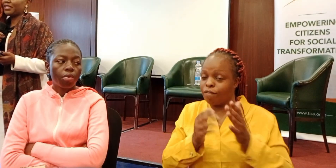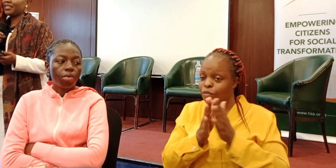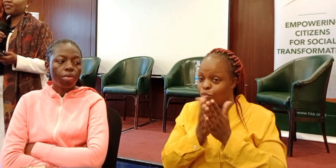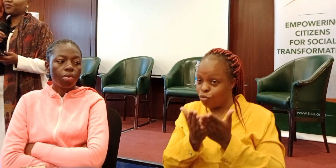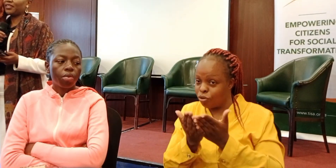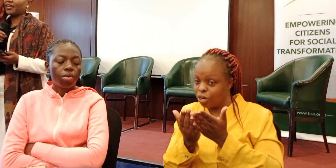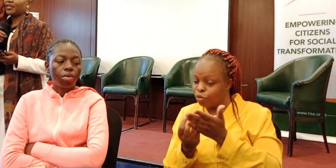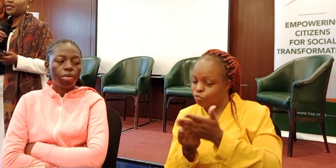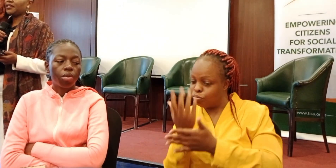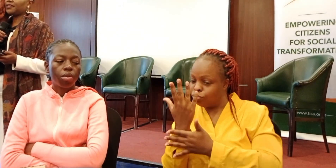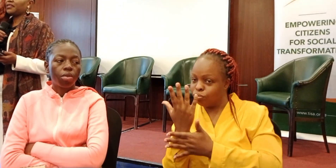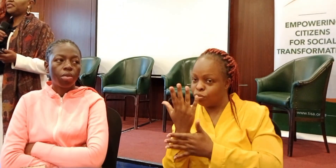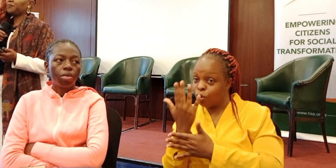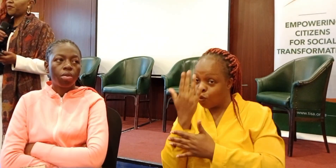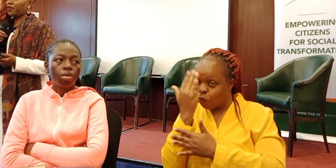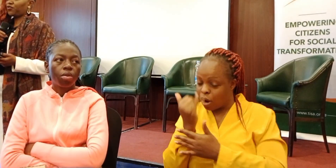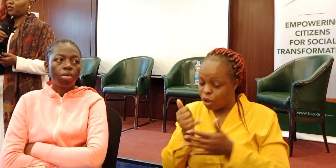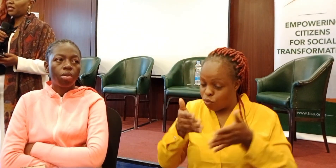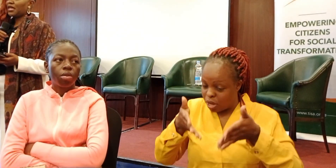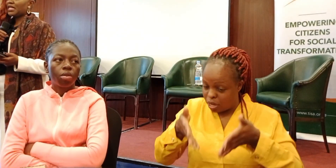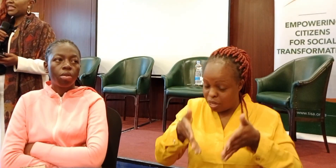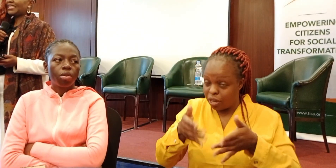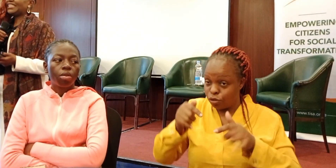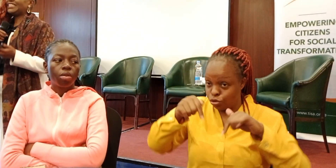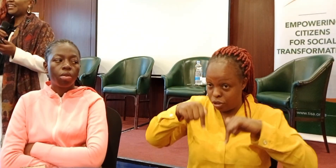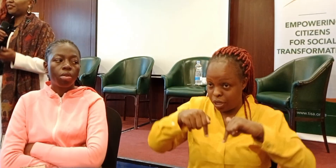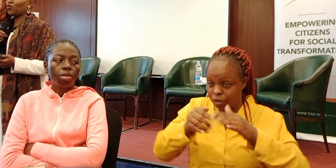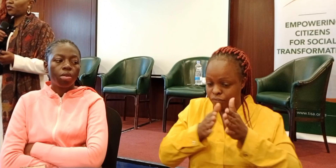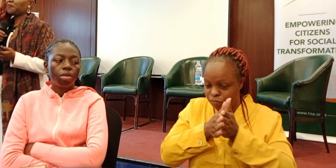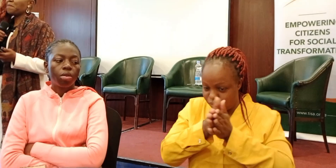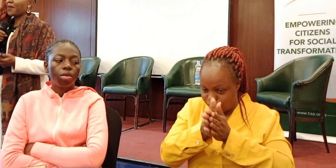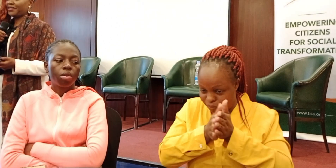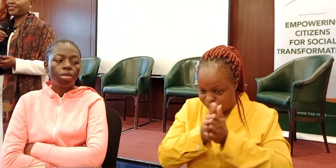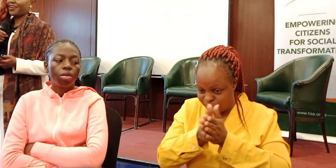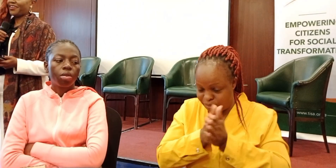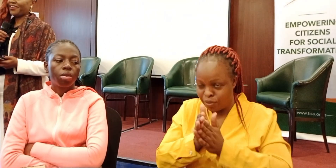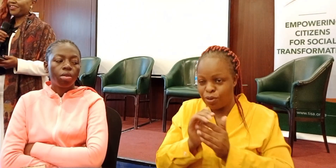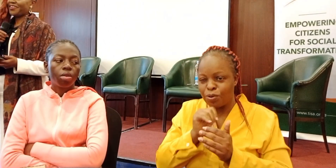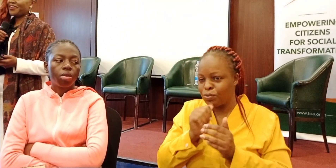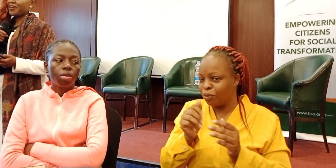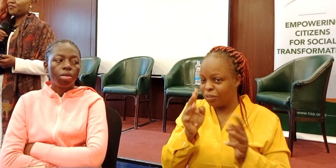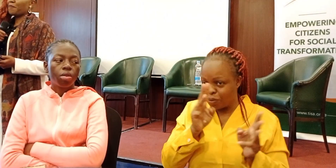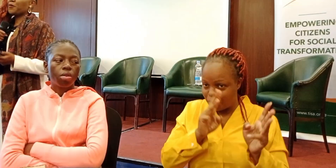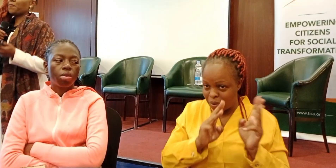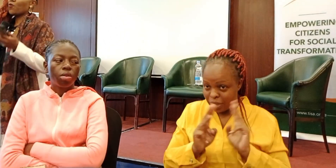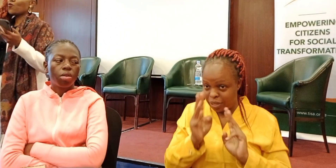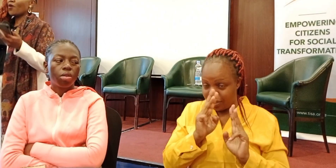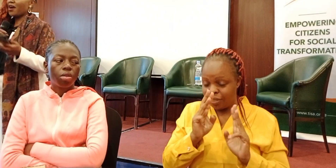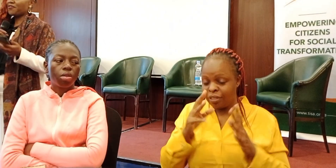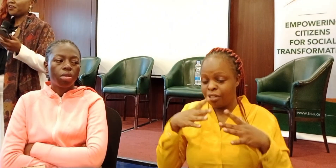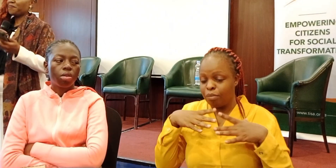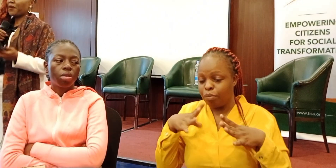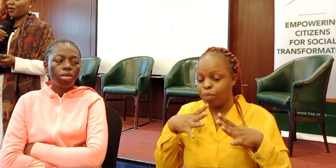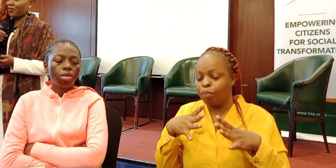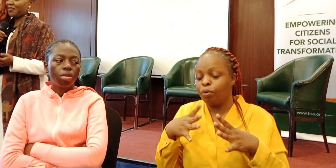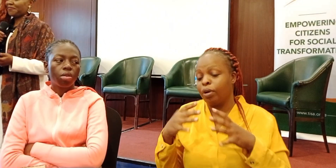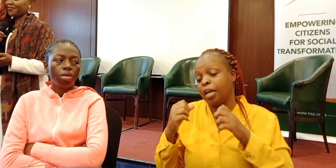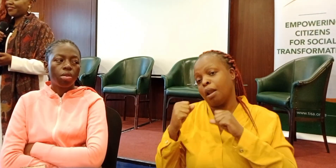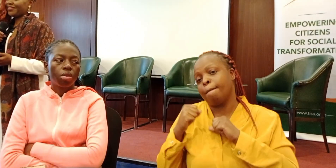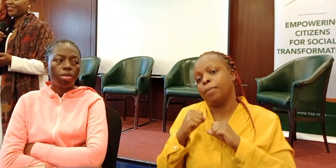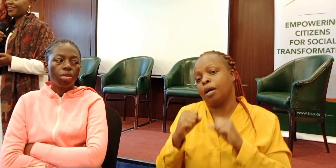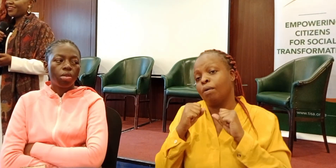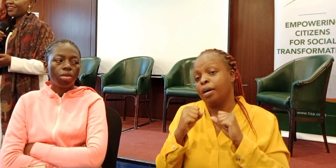what you will hear today, is an inspiration that it does not matter the people who are in